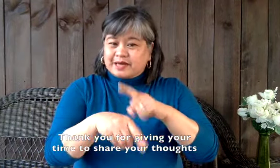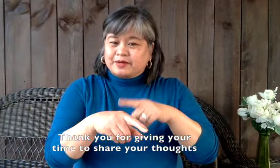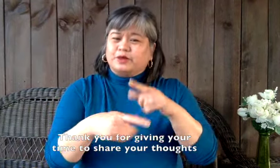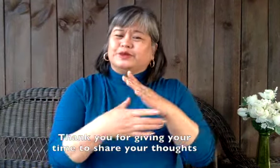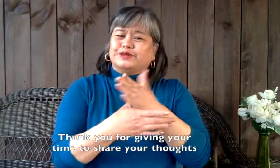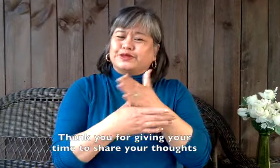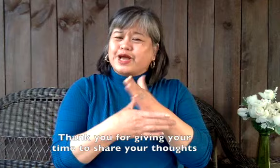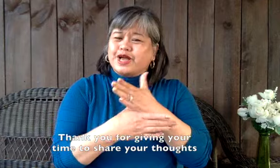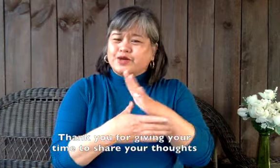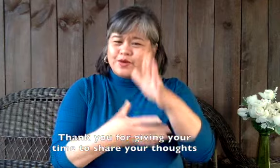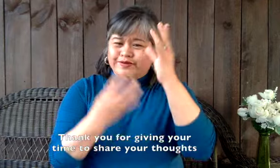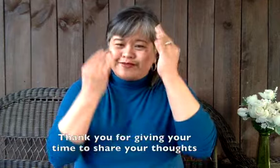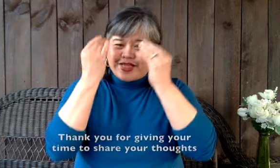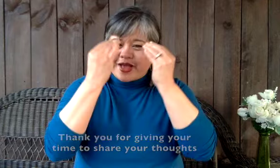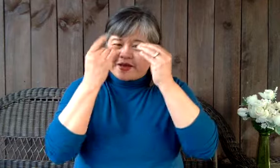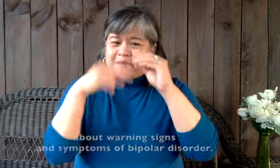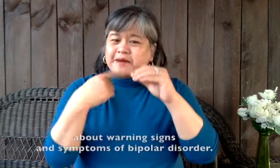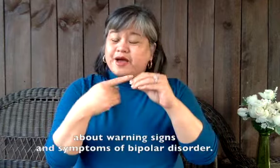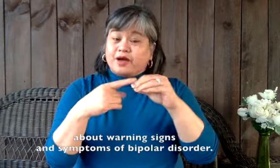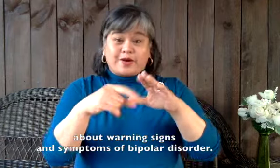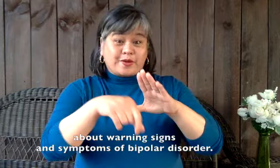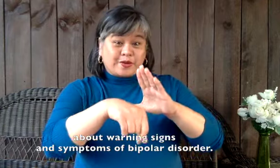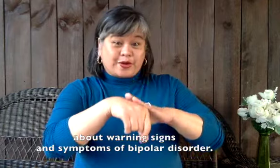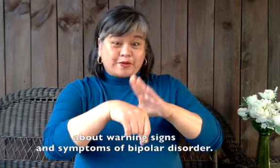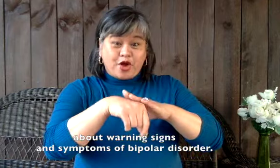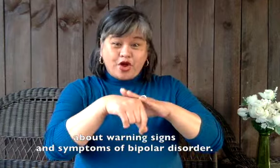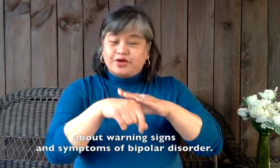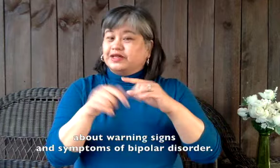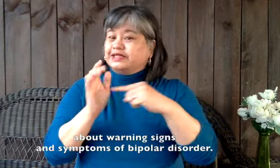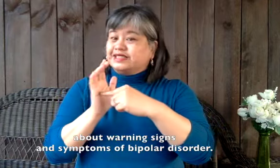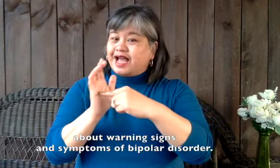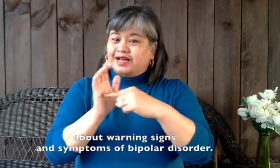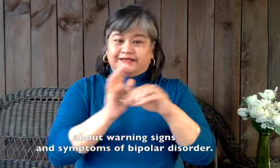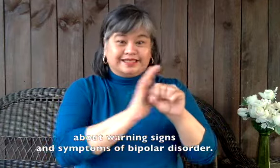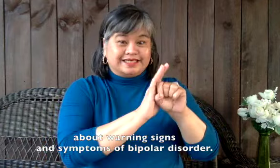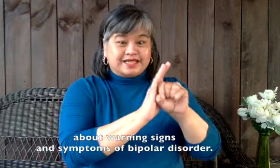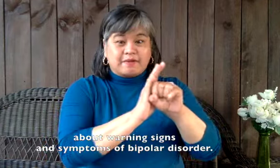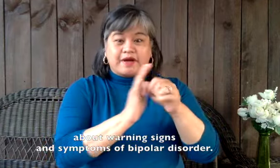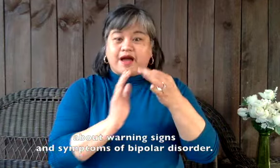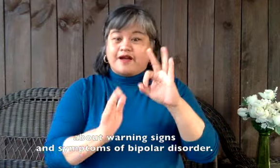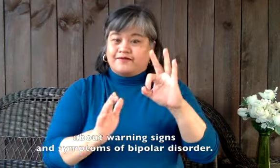about the warning signs of bipolar disorder.